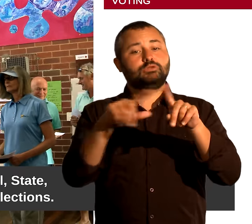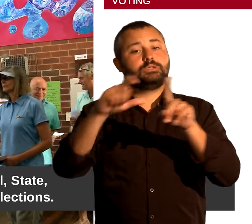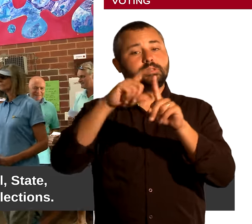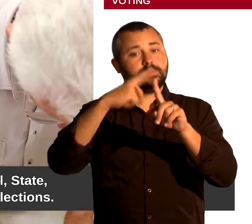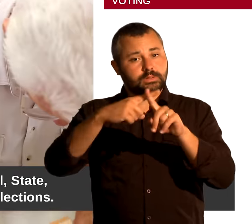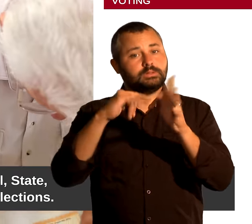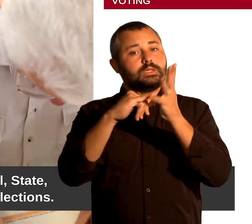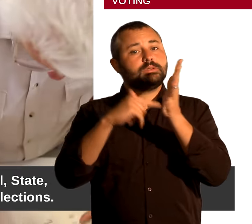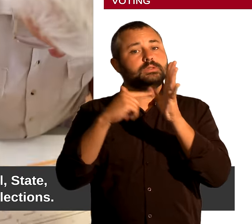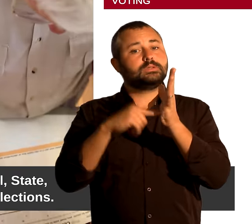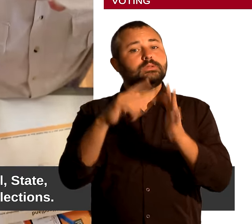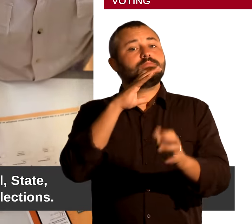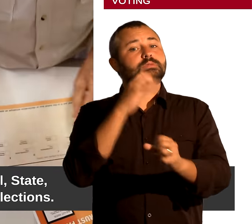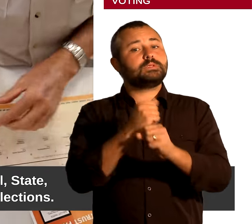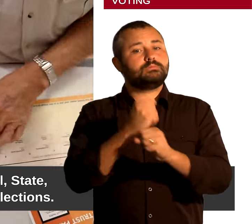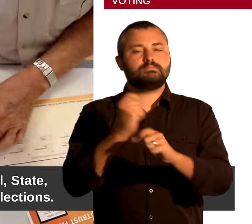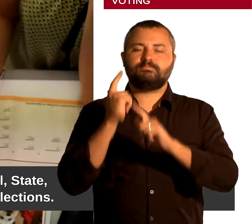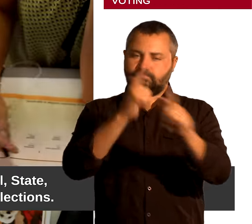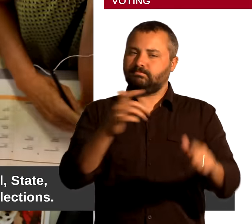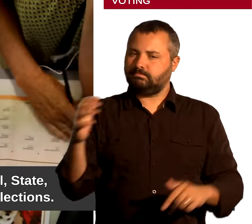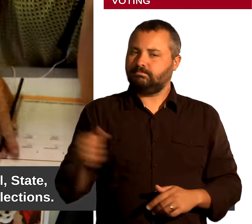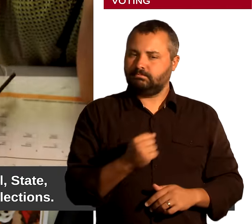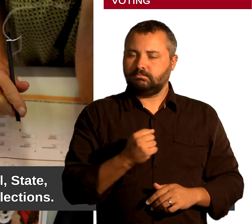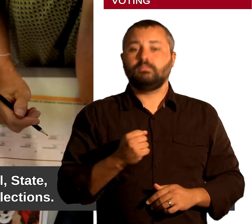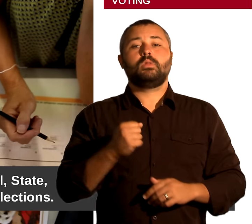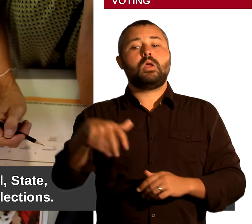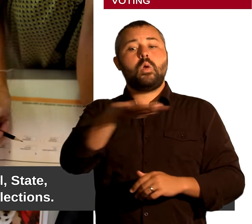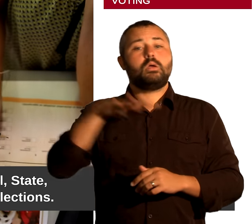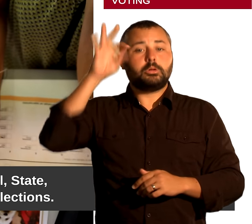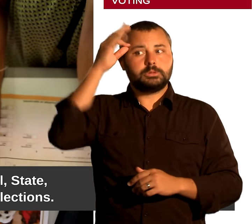This happens for federal, state and some local council elections.